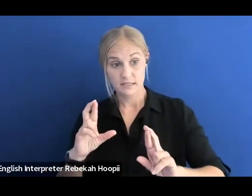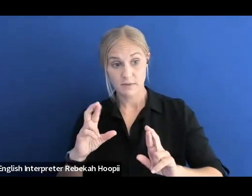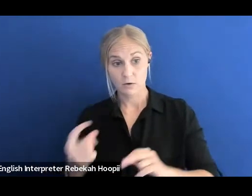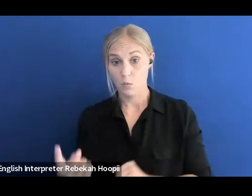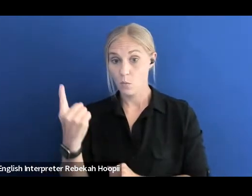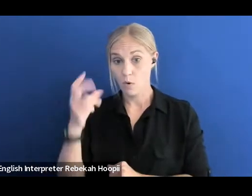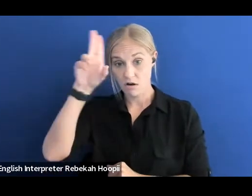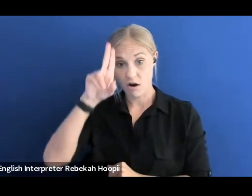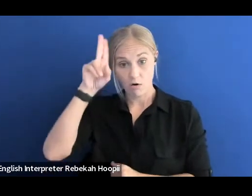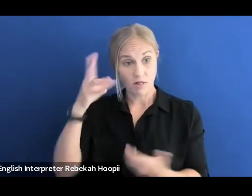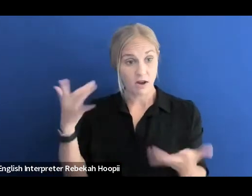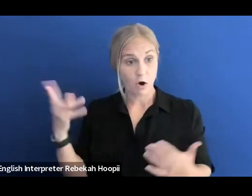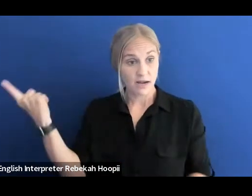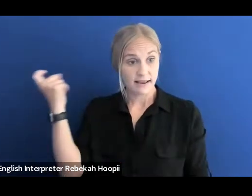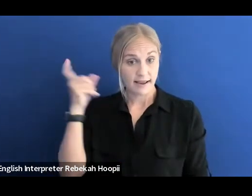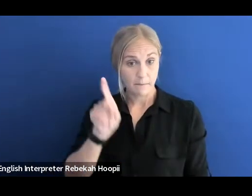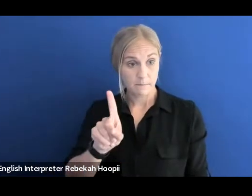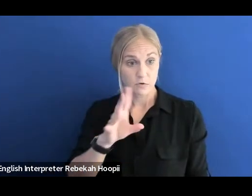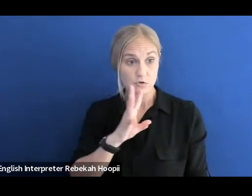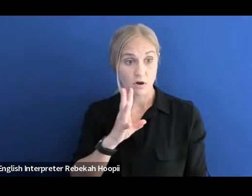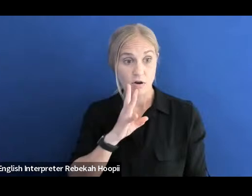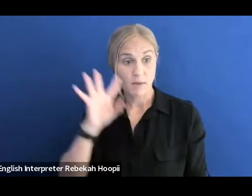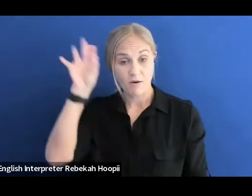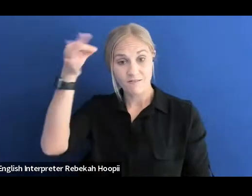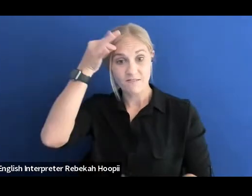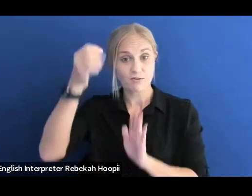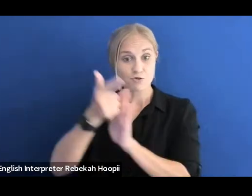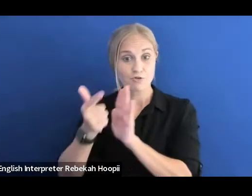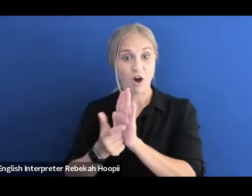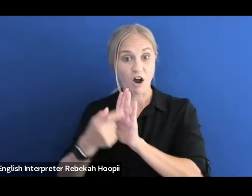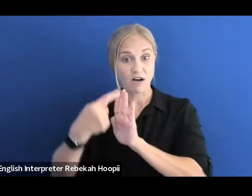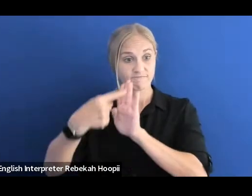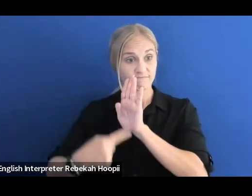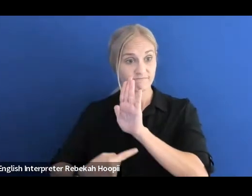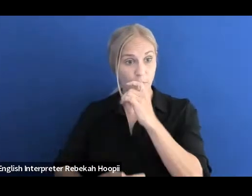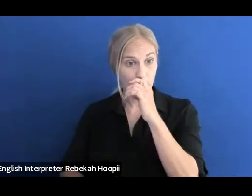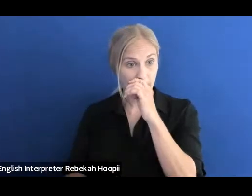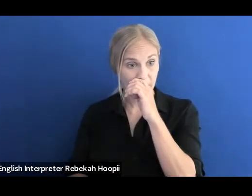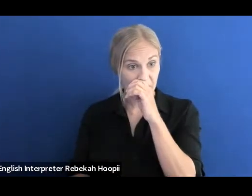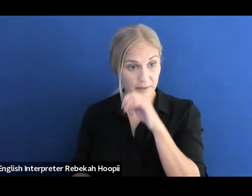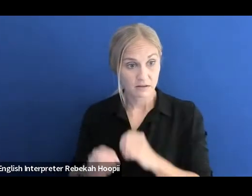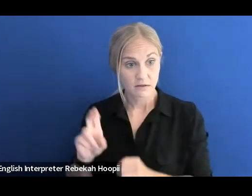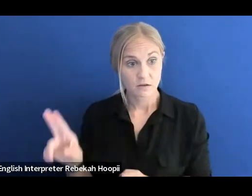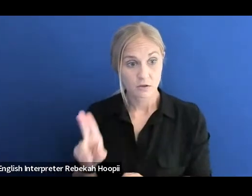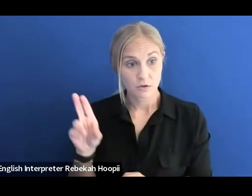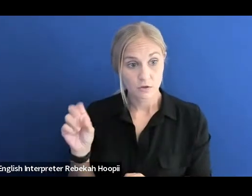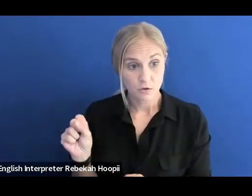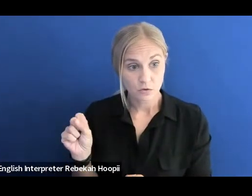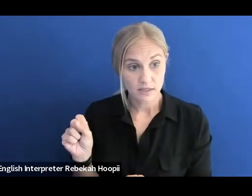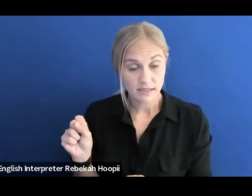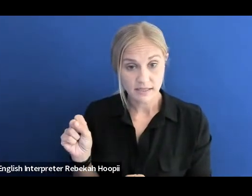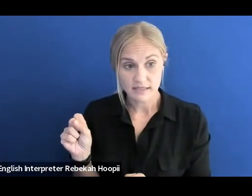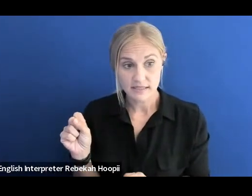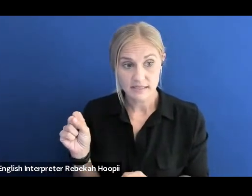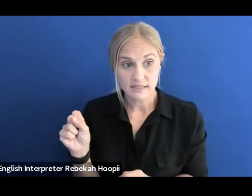uncles that came down today to talk about the federal laws. The United States have violated how many treaties?